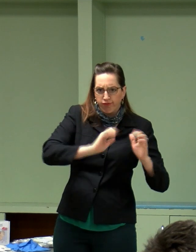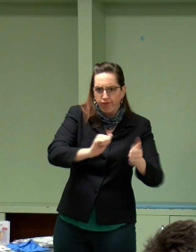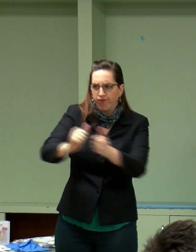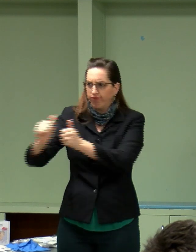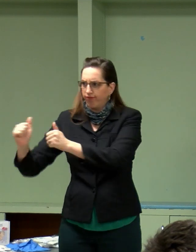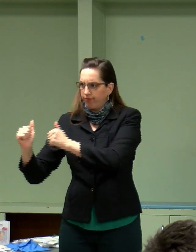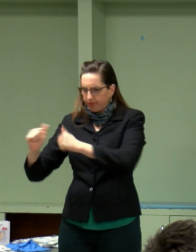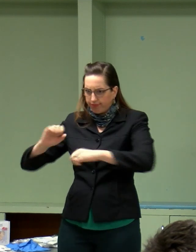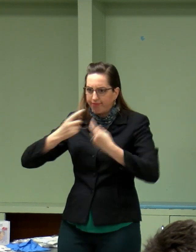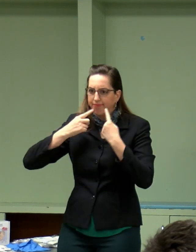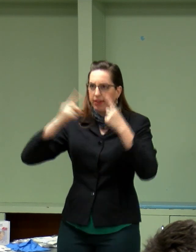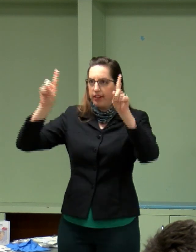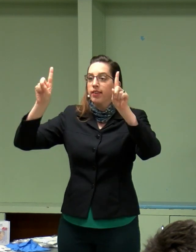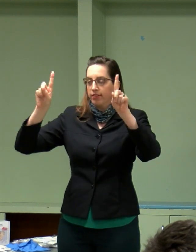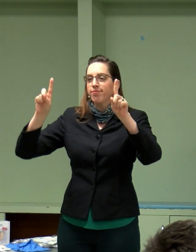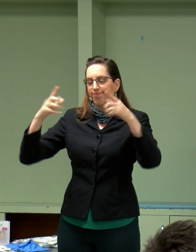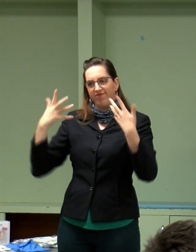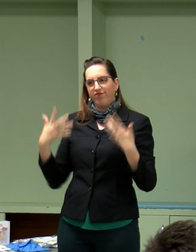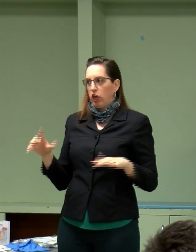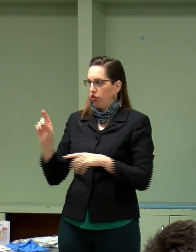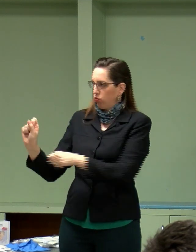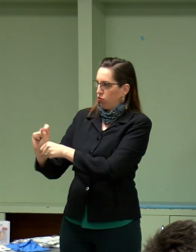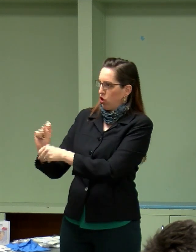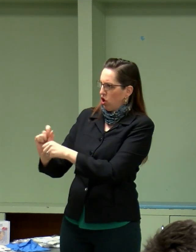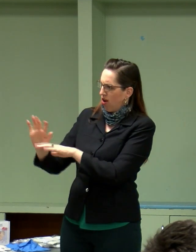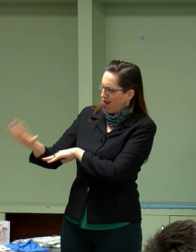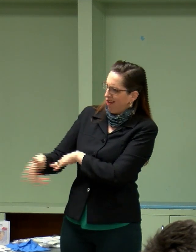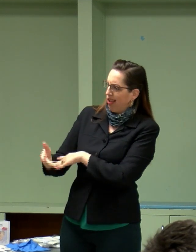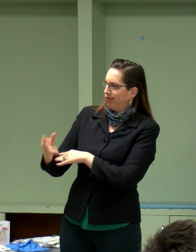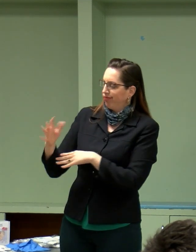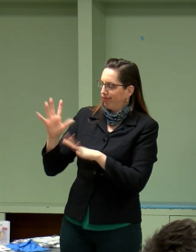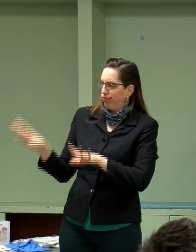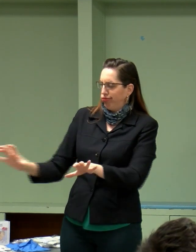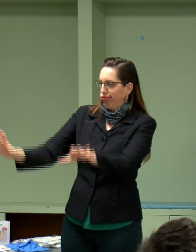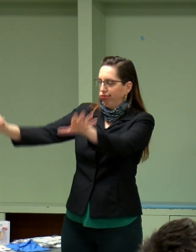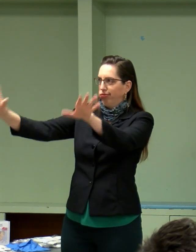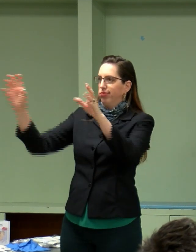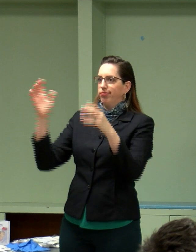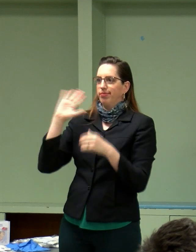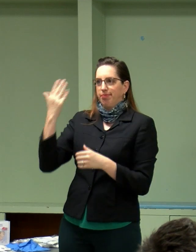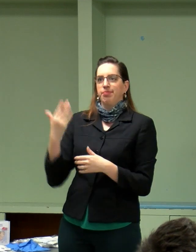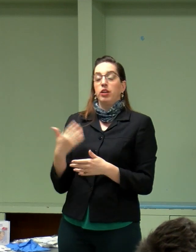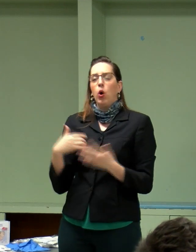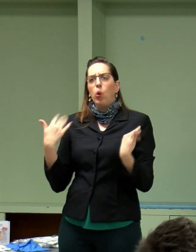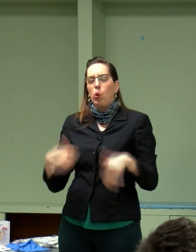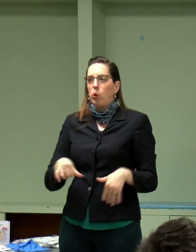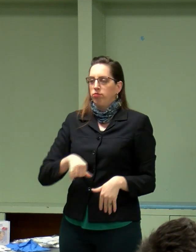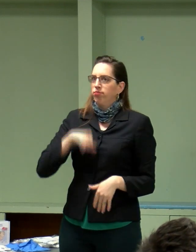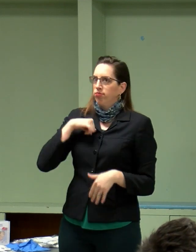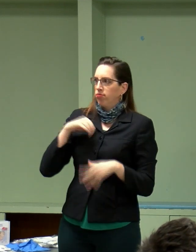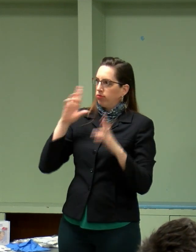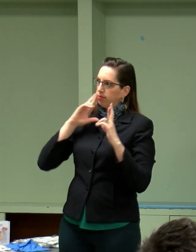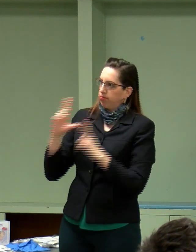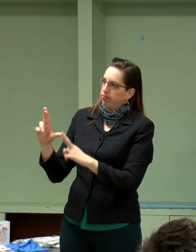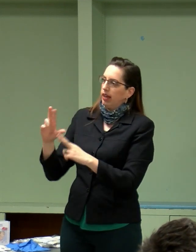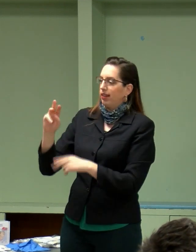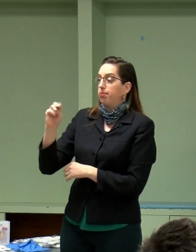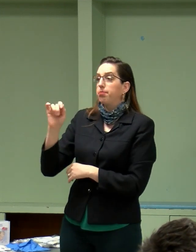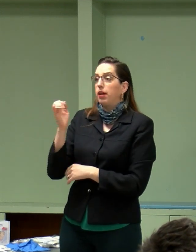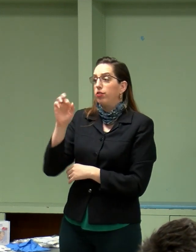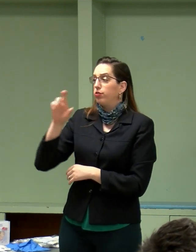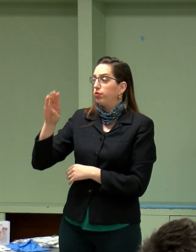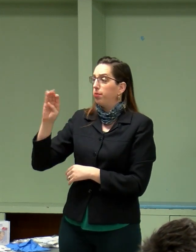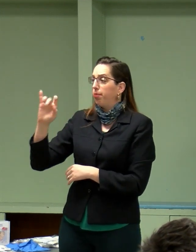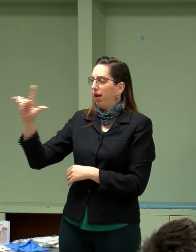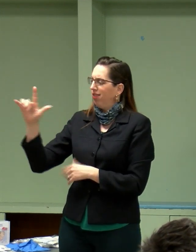facility a reality. I have never been more impressed and thankful for the Salvation Army. Major Bell, thank you,